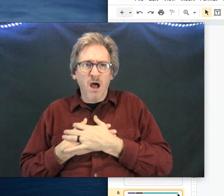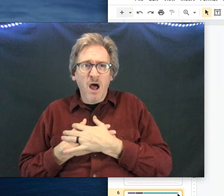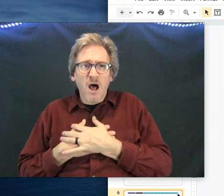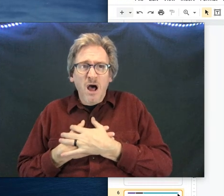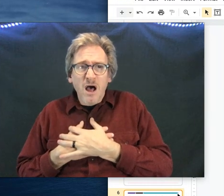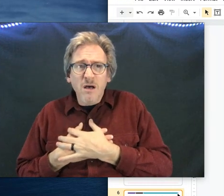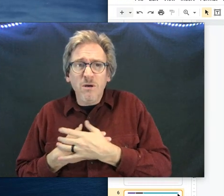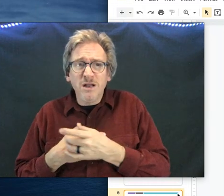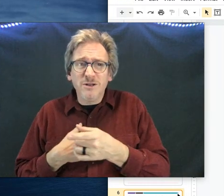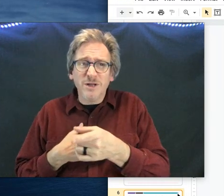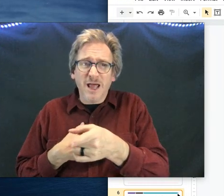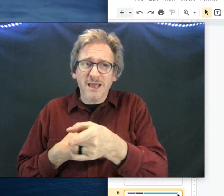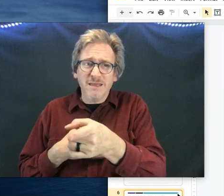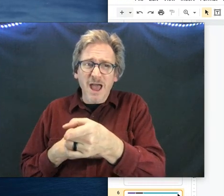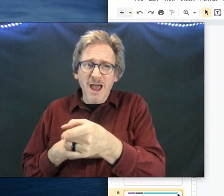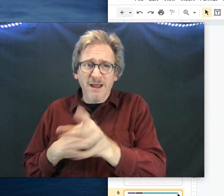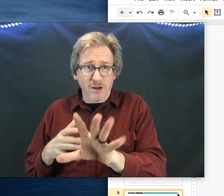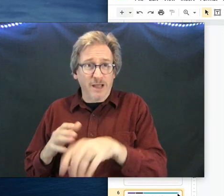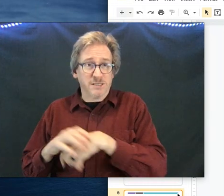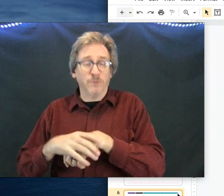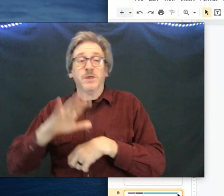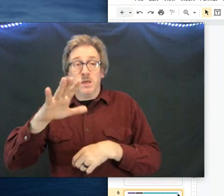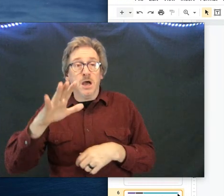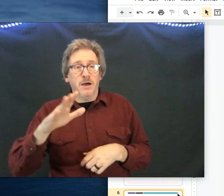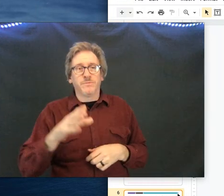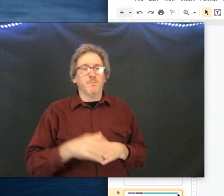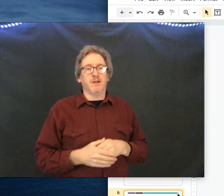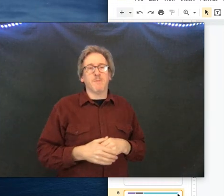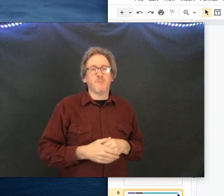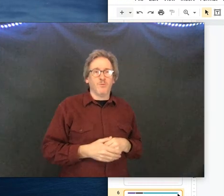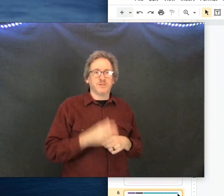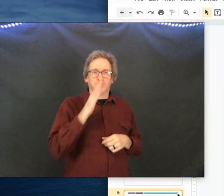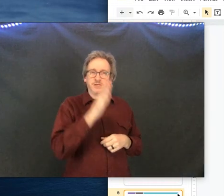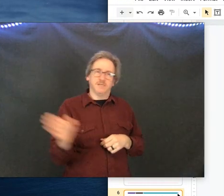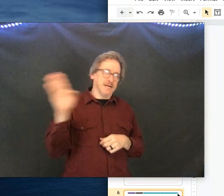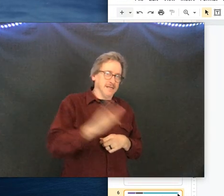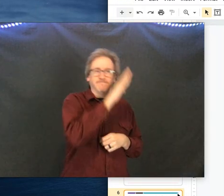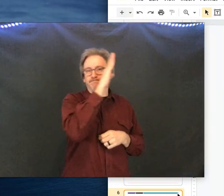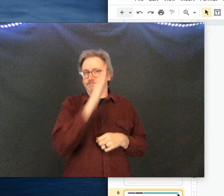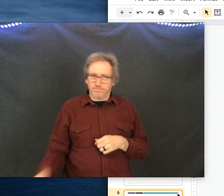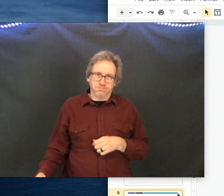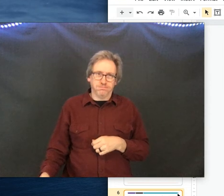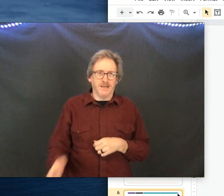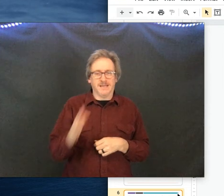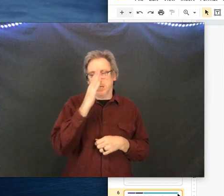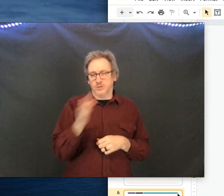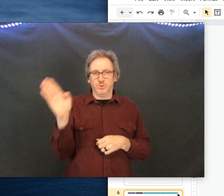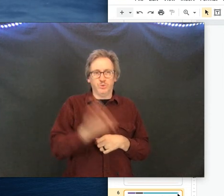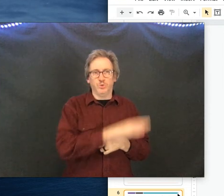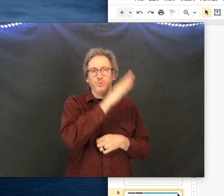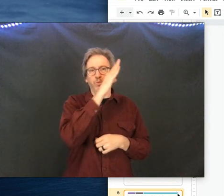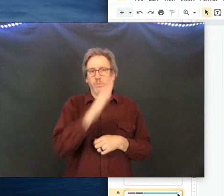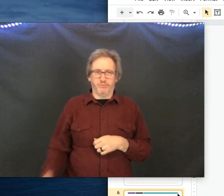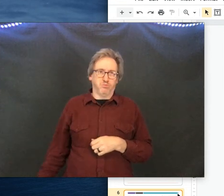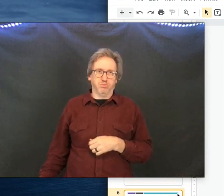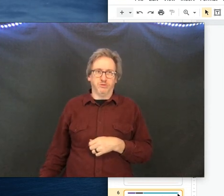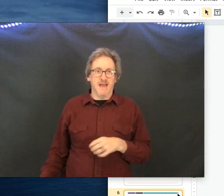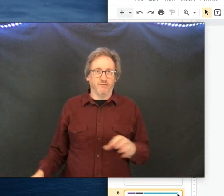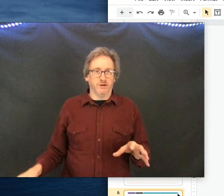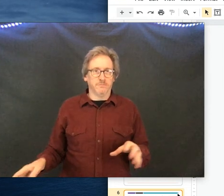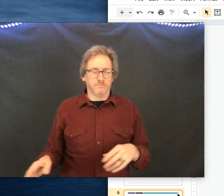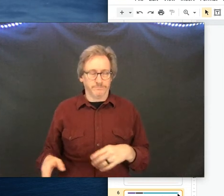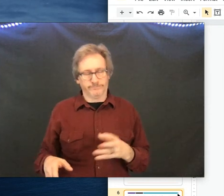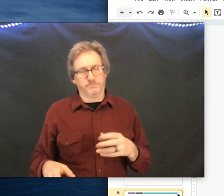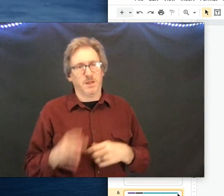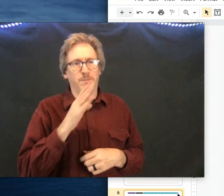and go, I want to do it like that. Okay, so, but I remember in one story she signed like